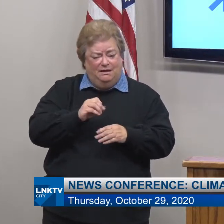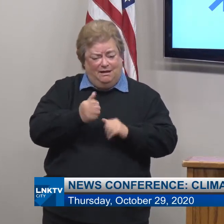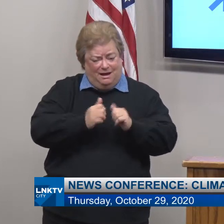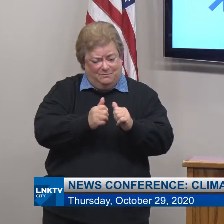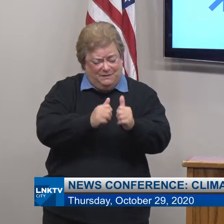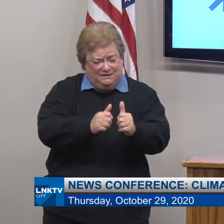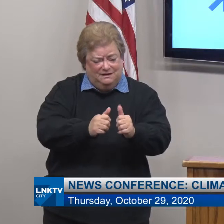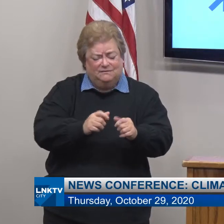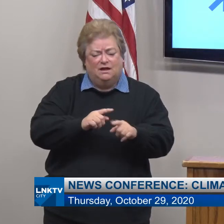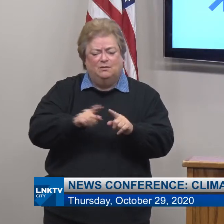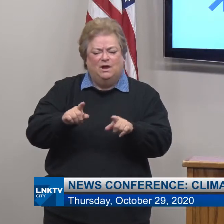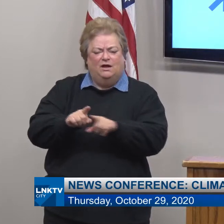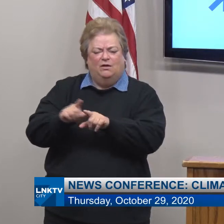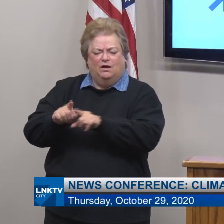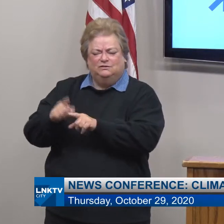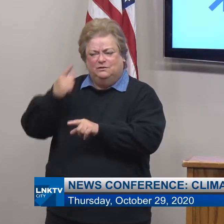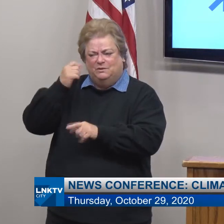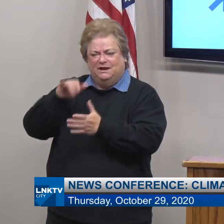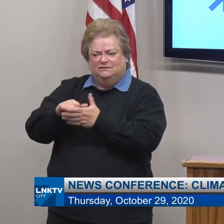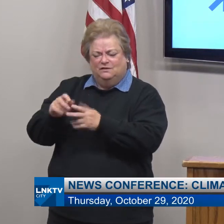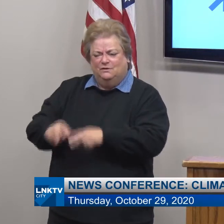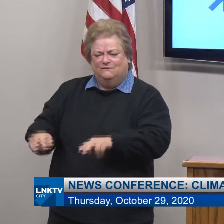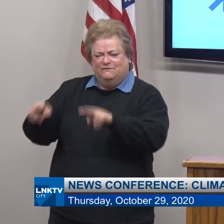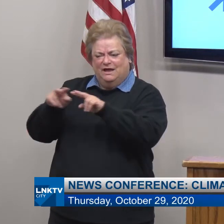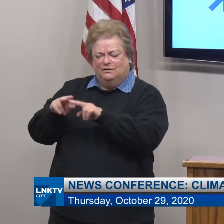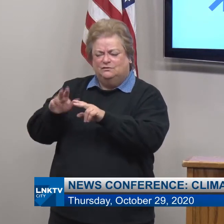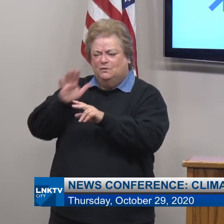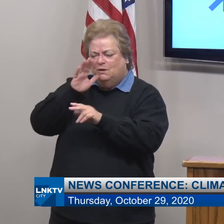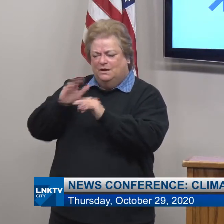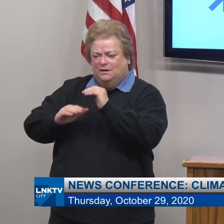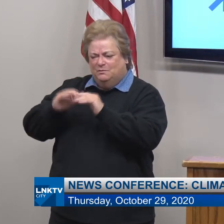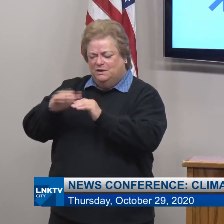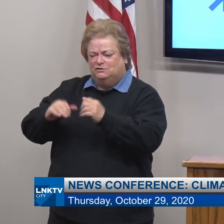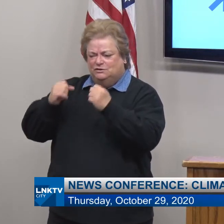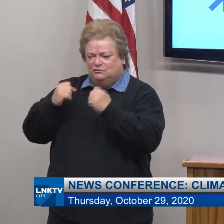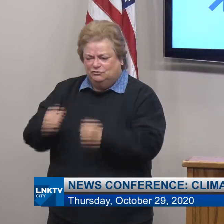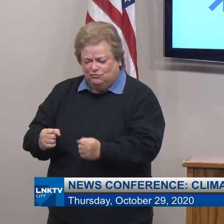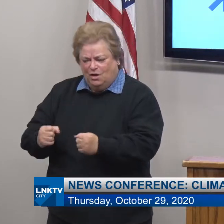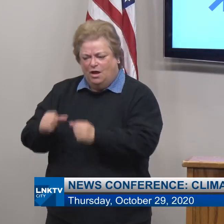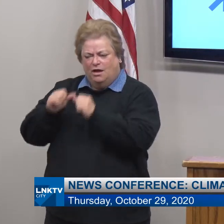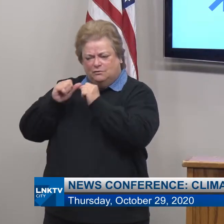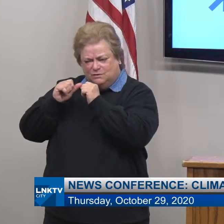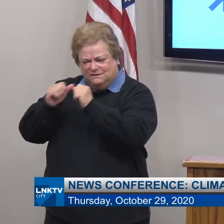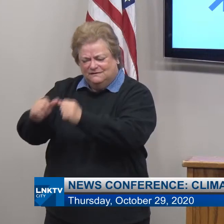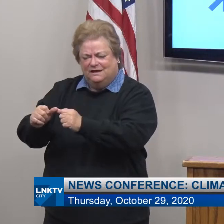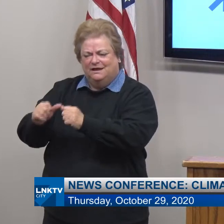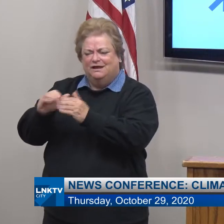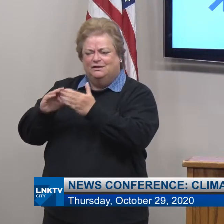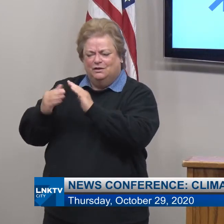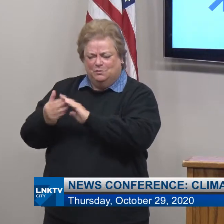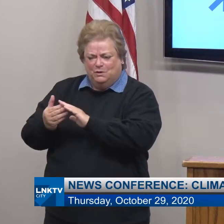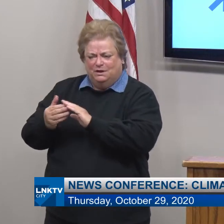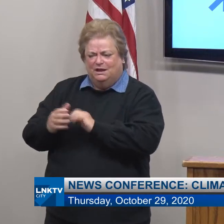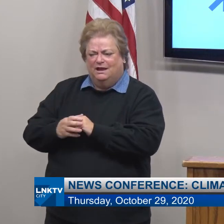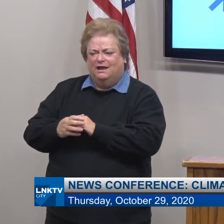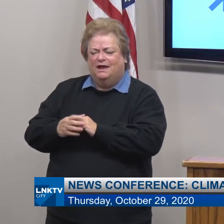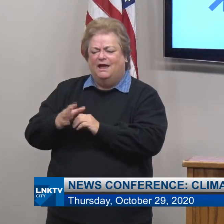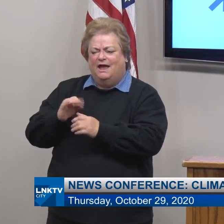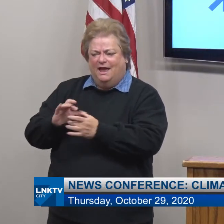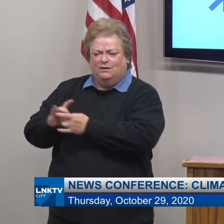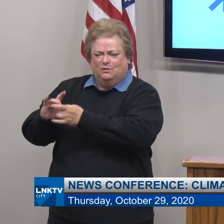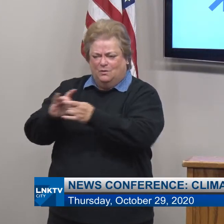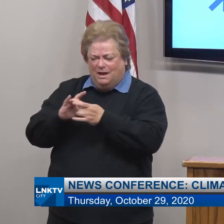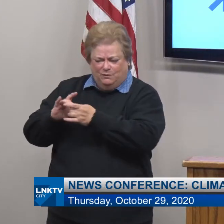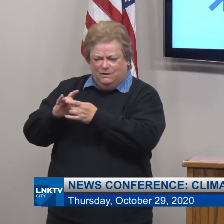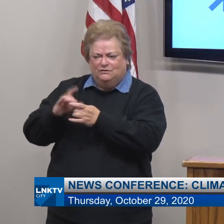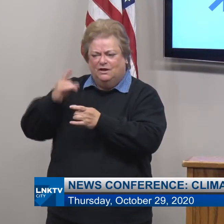marketplace, but also because these values build a strong, resilient community, operation, and cooperation